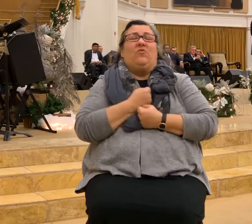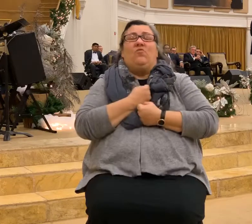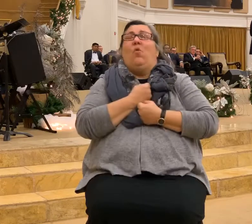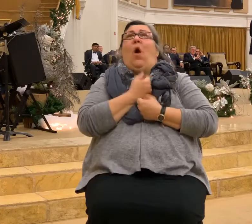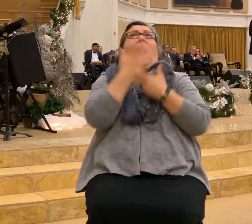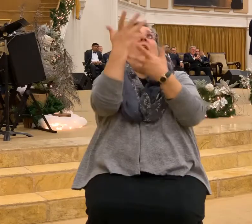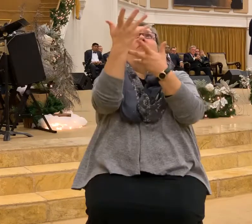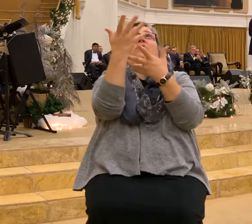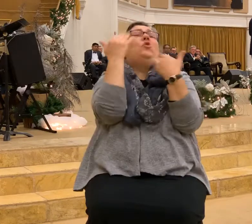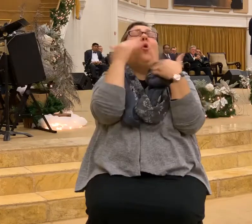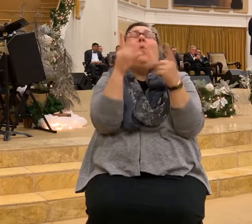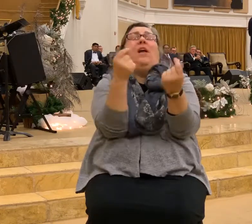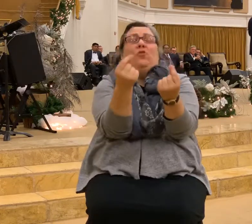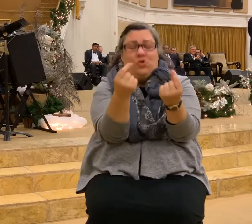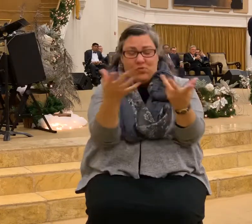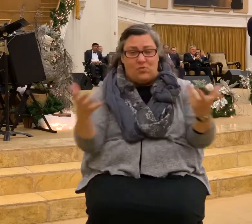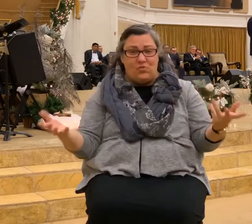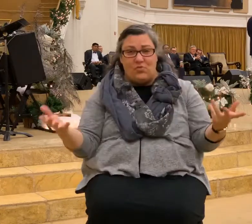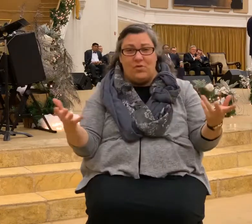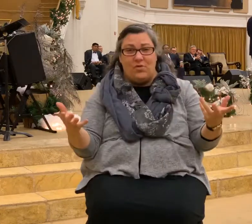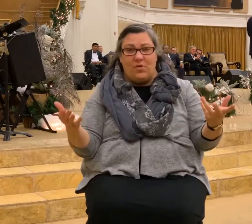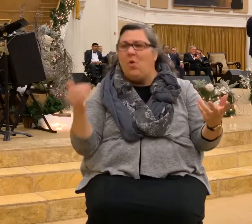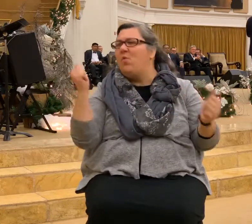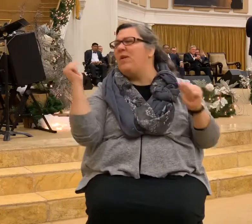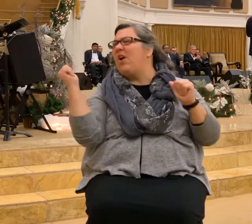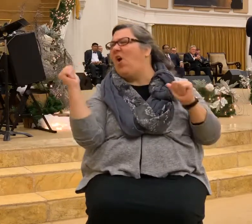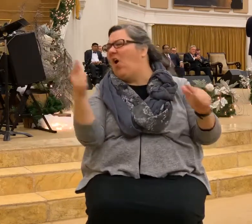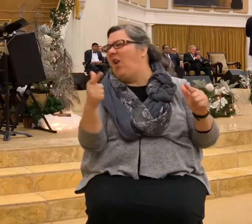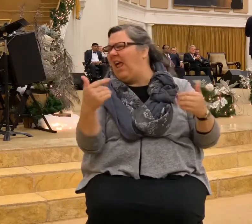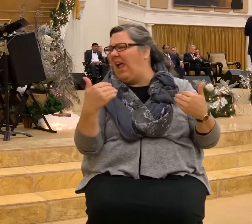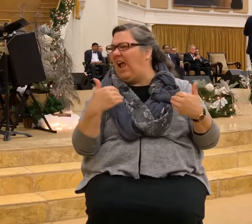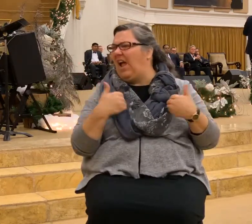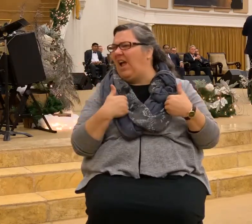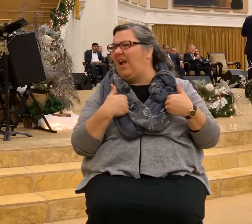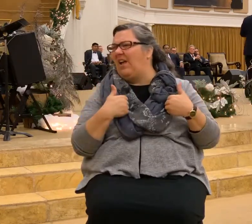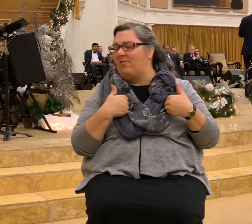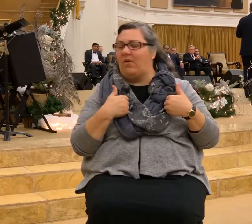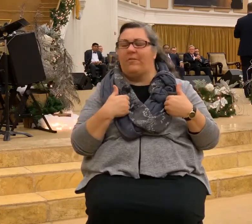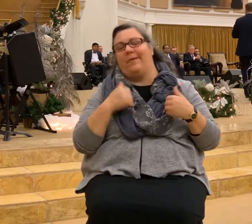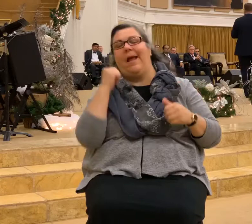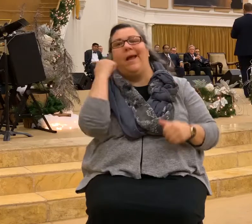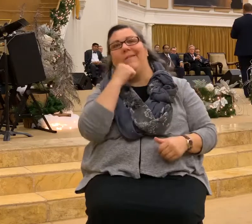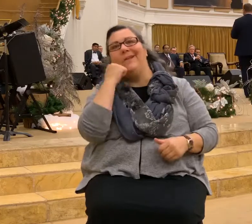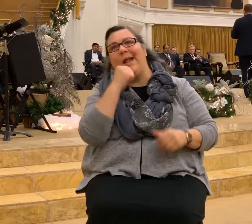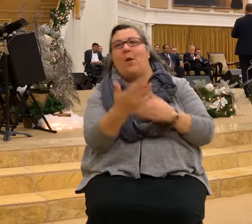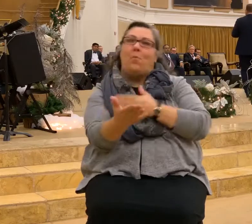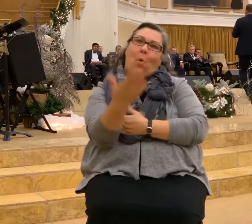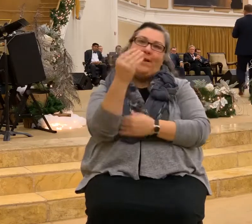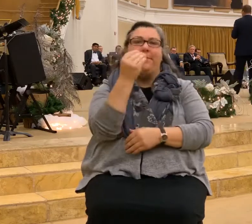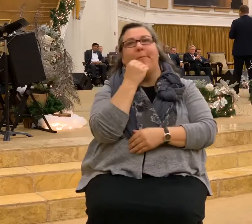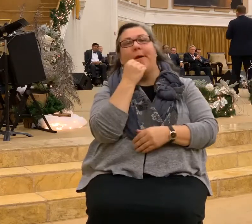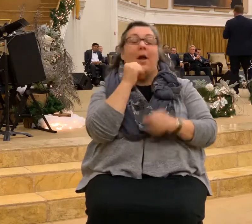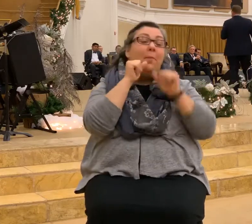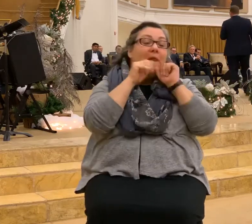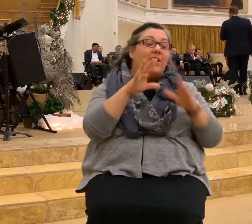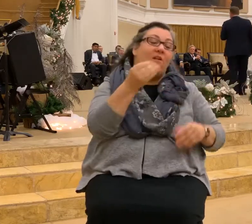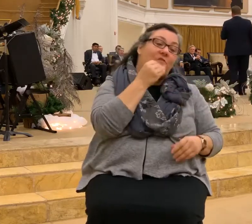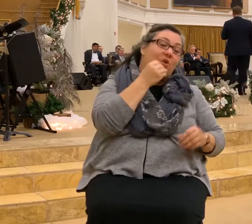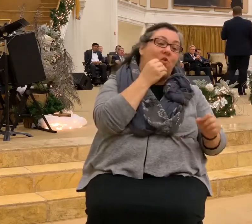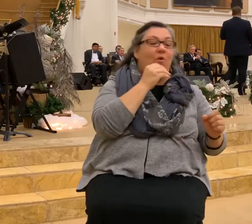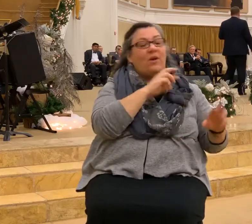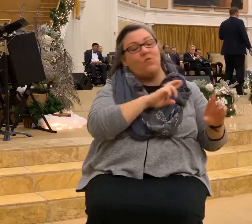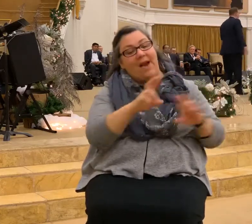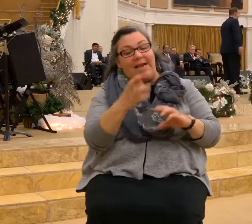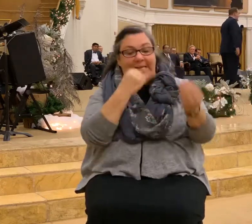God? I know we all got our little breakfast prayer and our little lunch prayer. God bless the food we're about to